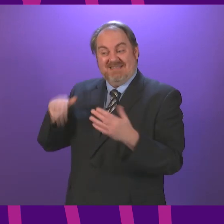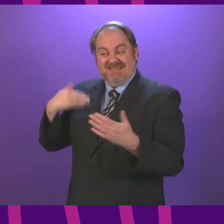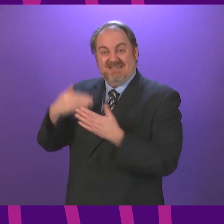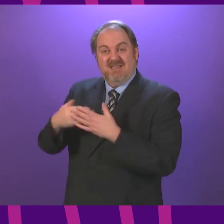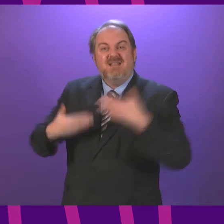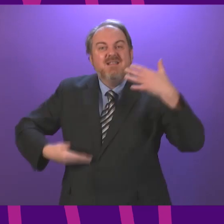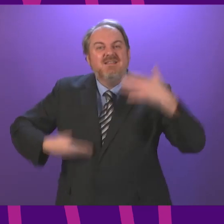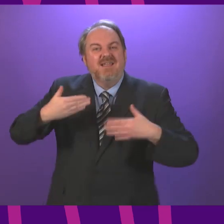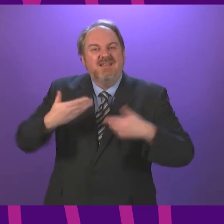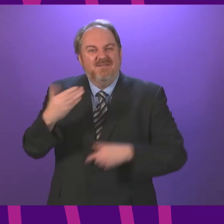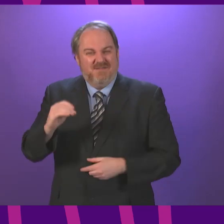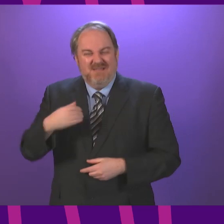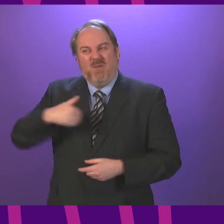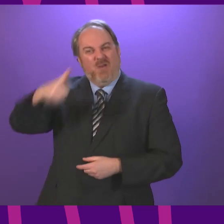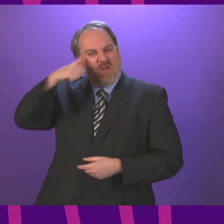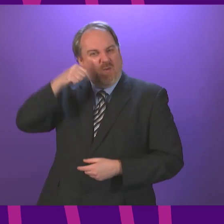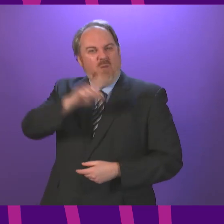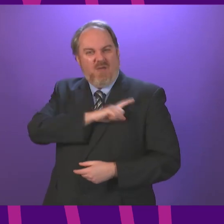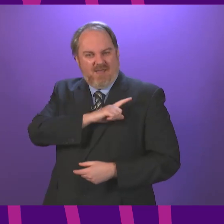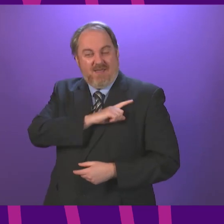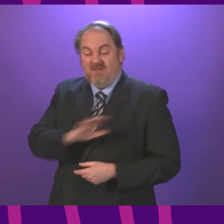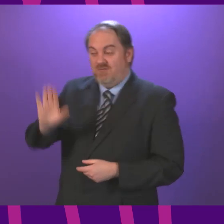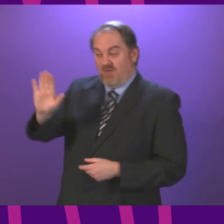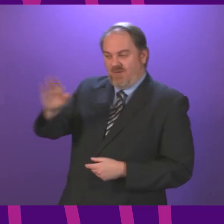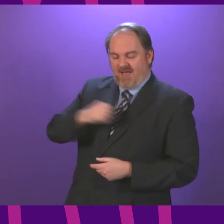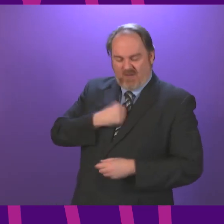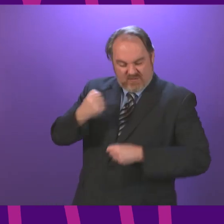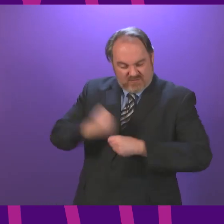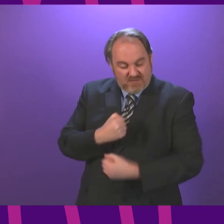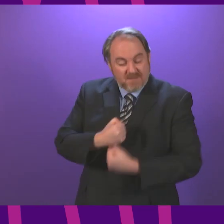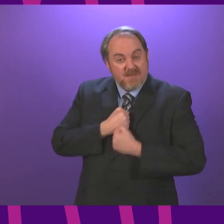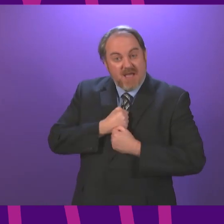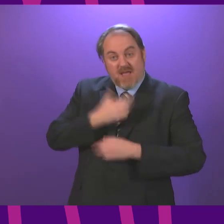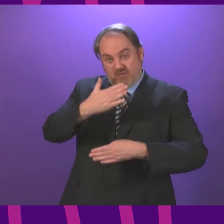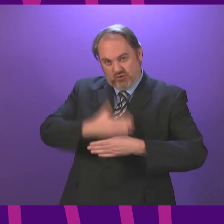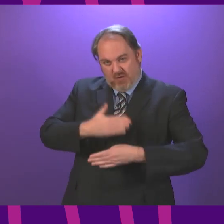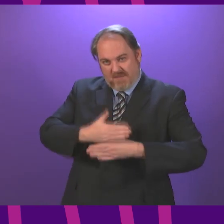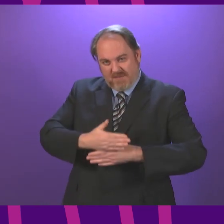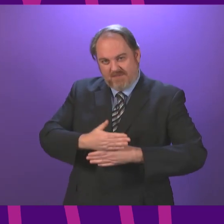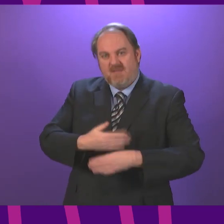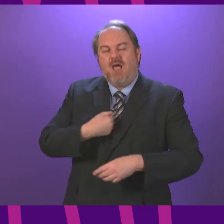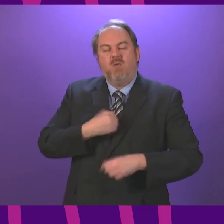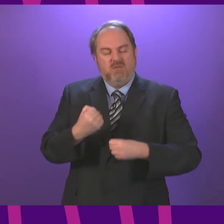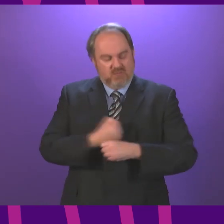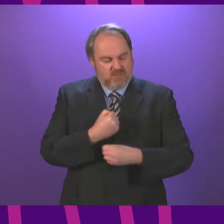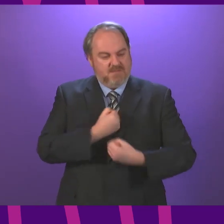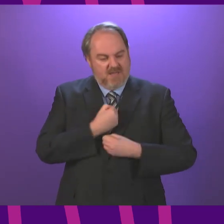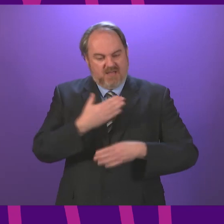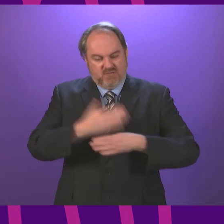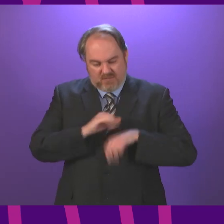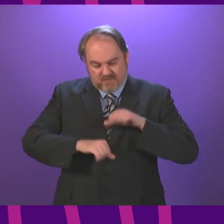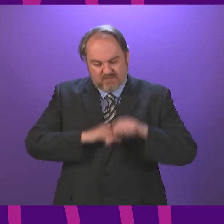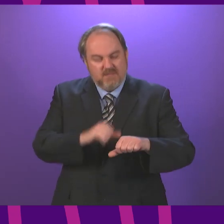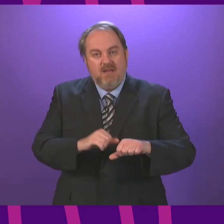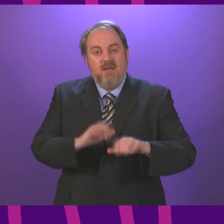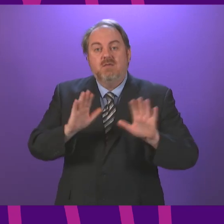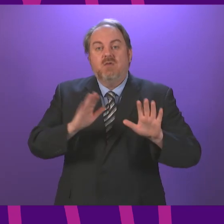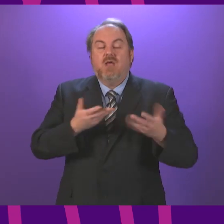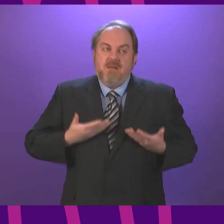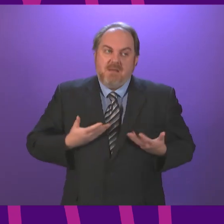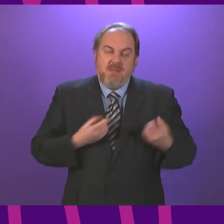about to see why. So I'll go on with my job. I'll let the inquiries do their job. I've not prejudged them.